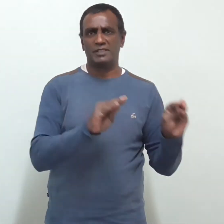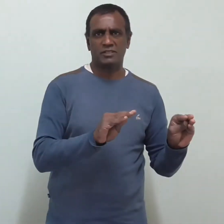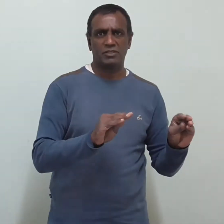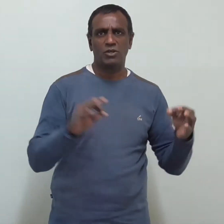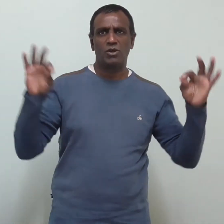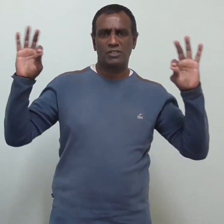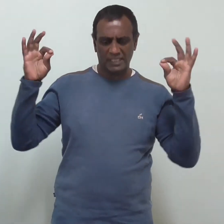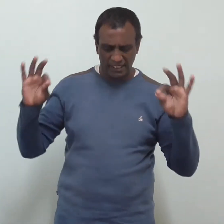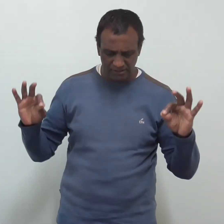movements or styles.